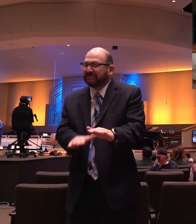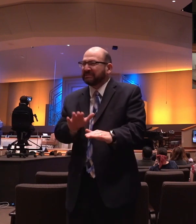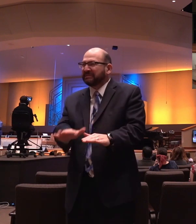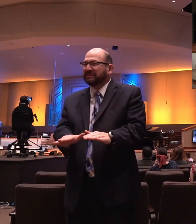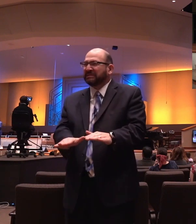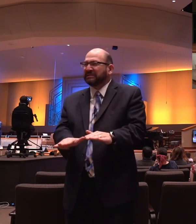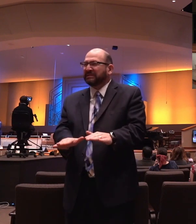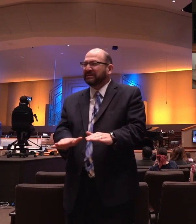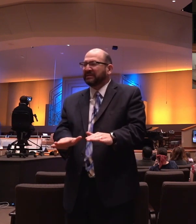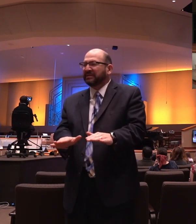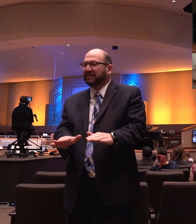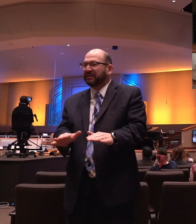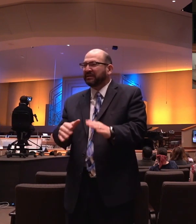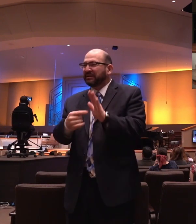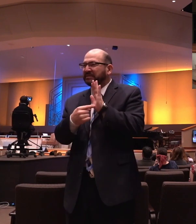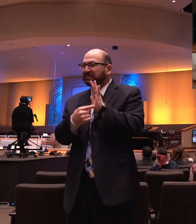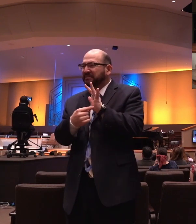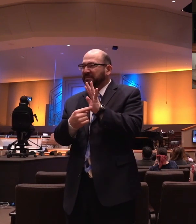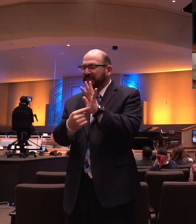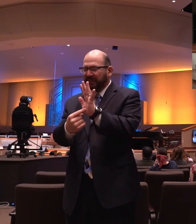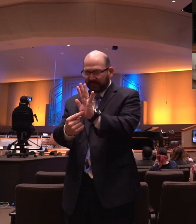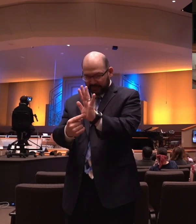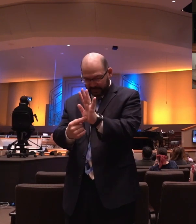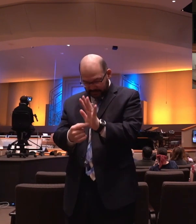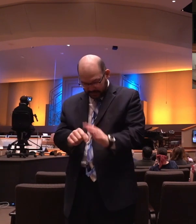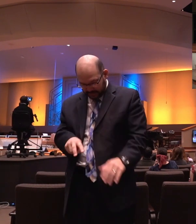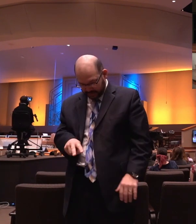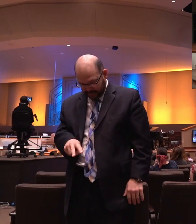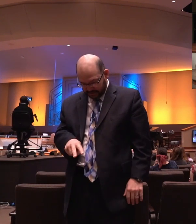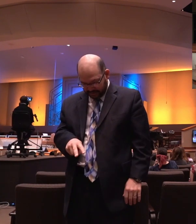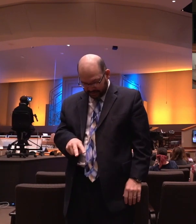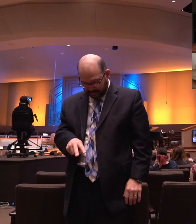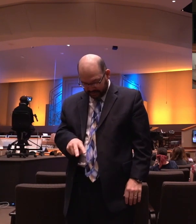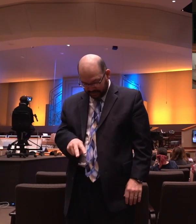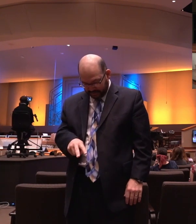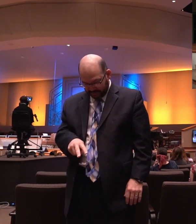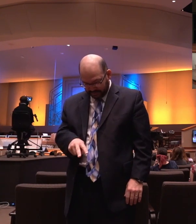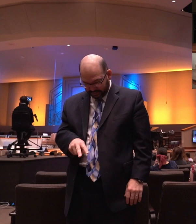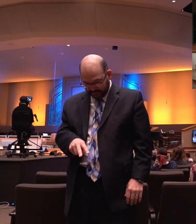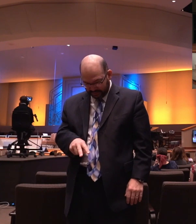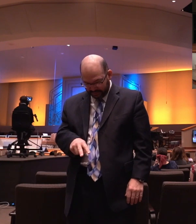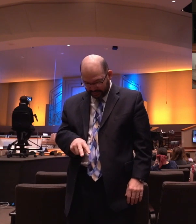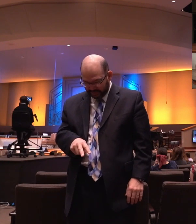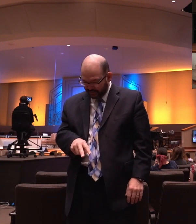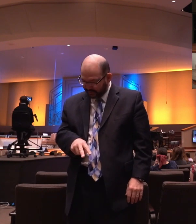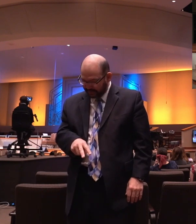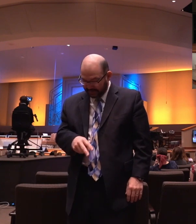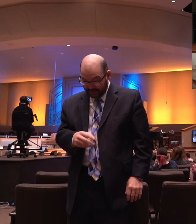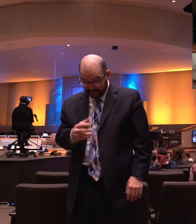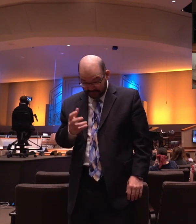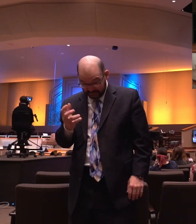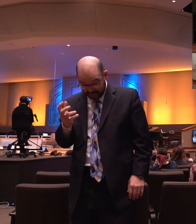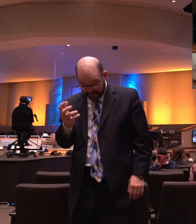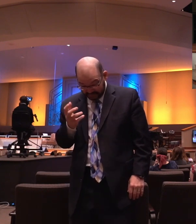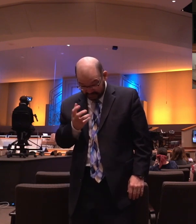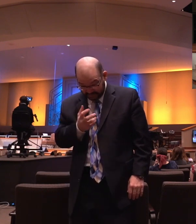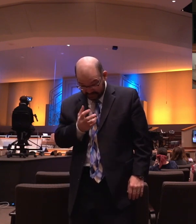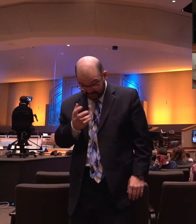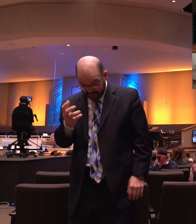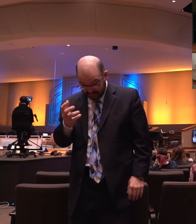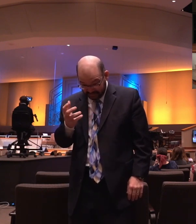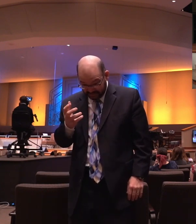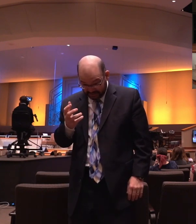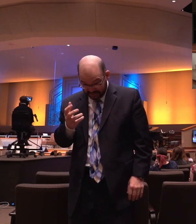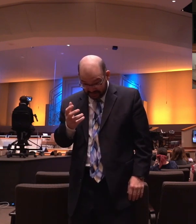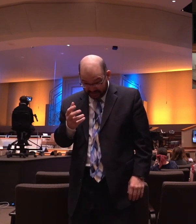He lights a candle. If you pardon me for this, I've been working on it all afternoon. The place